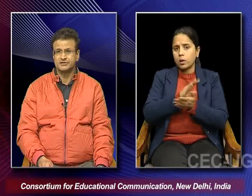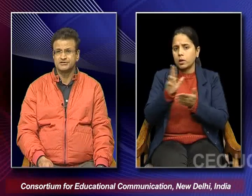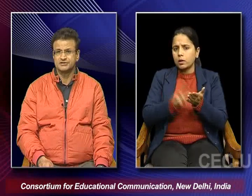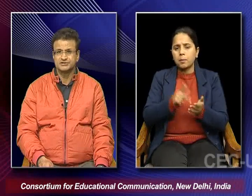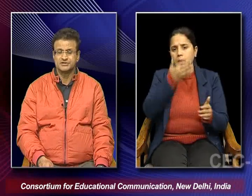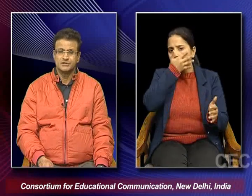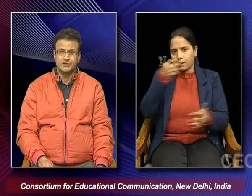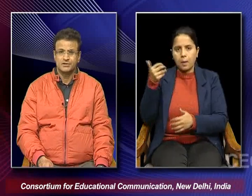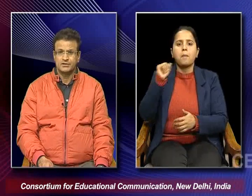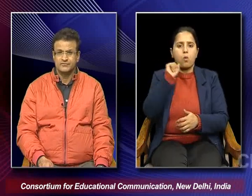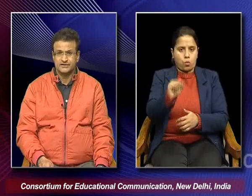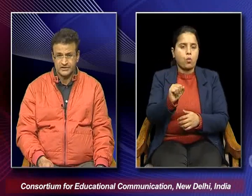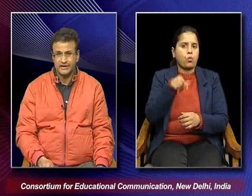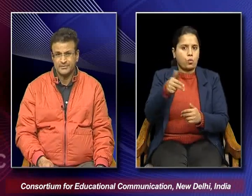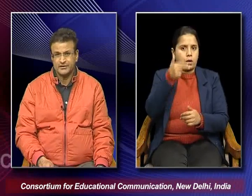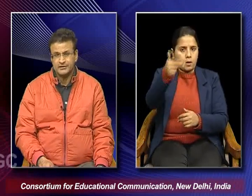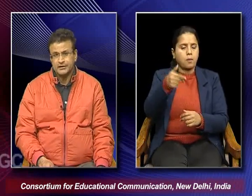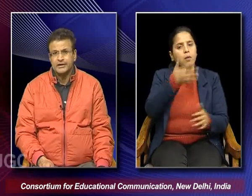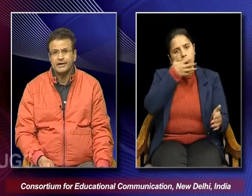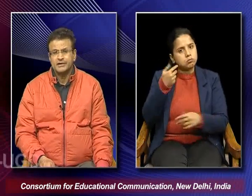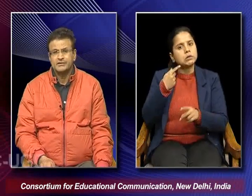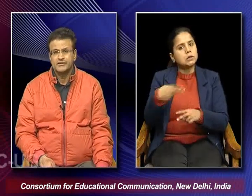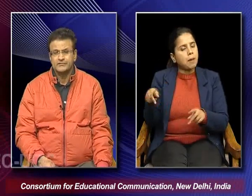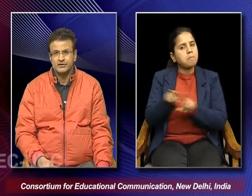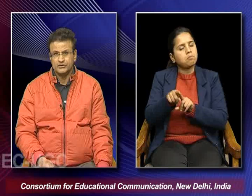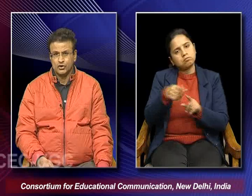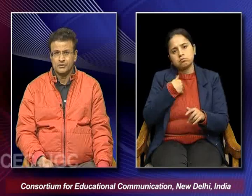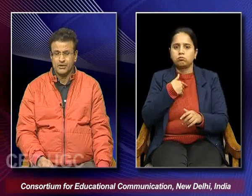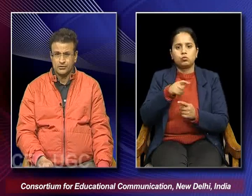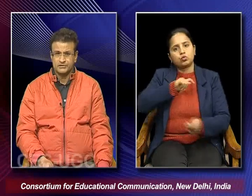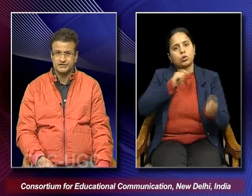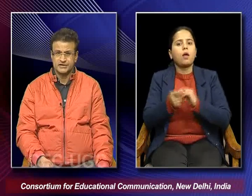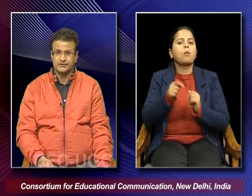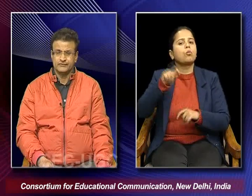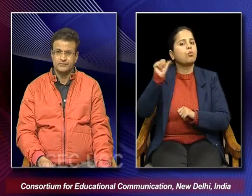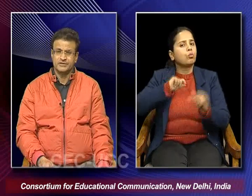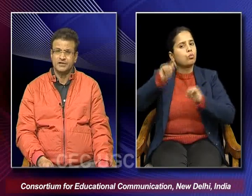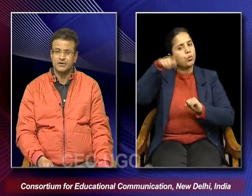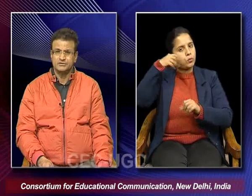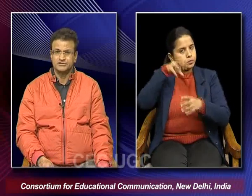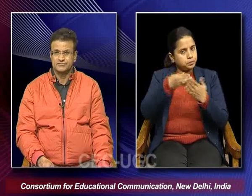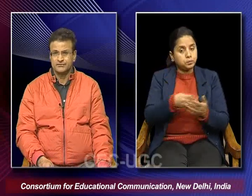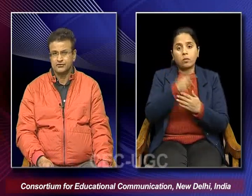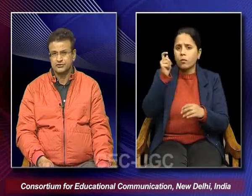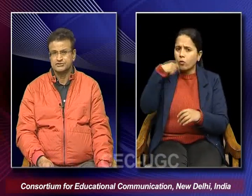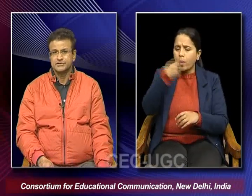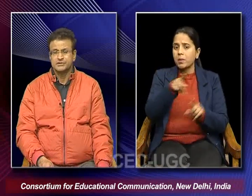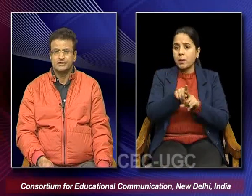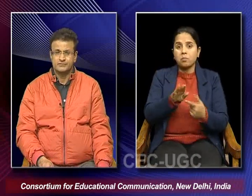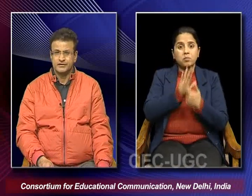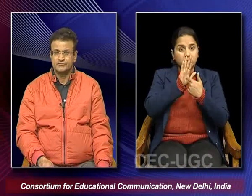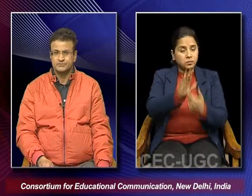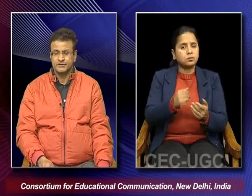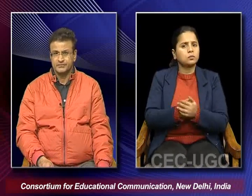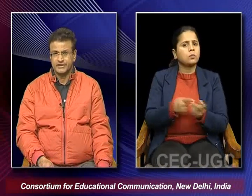it concerns with kidnapping. And when we talk about this kind of film, that how this film was